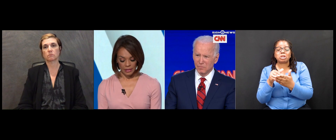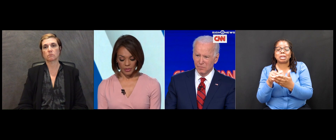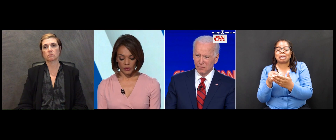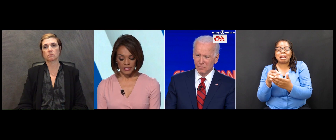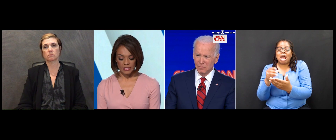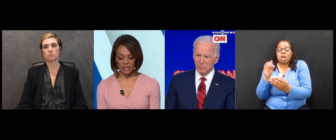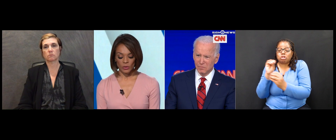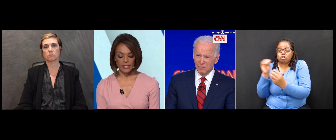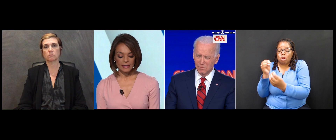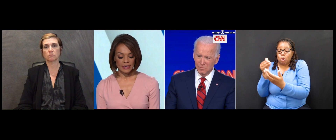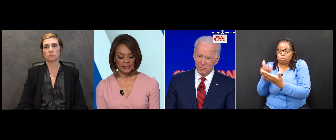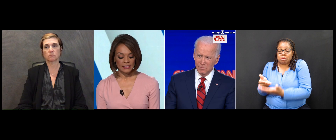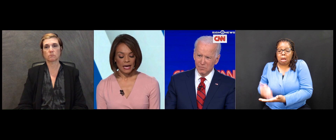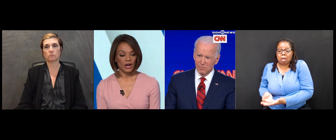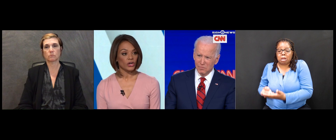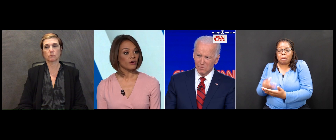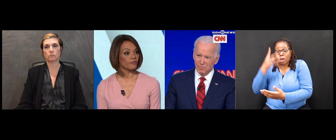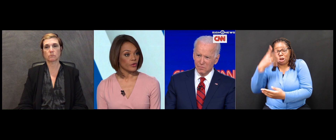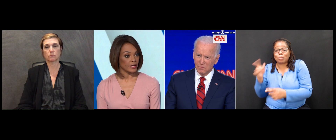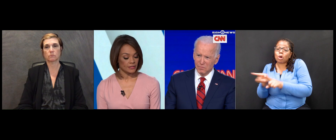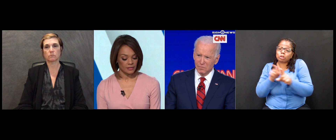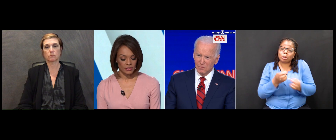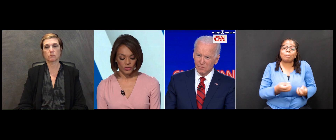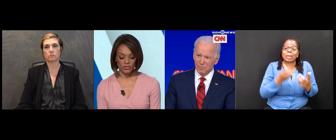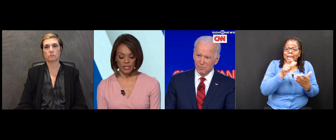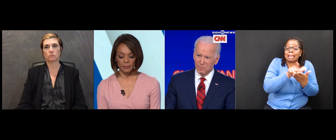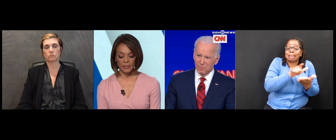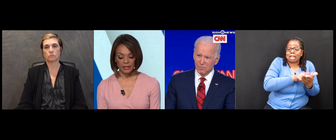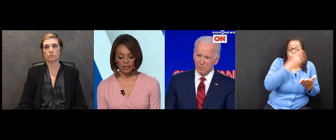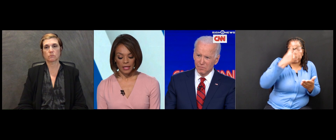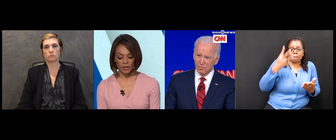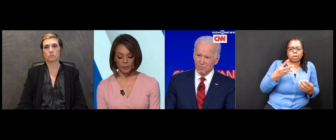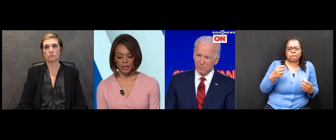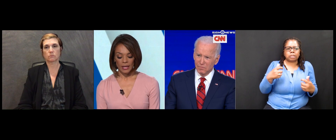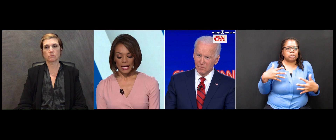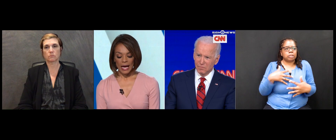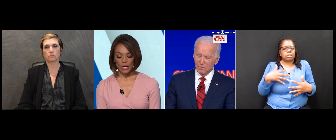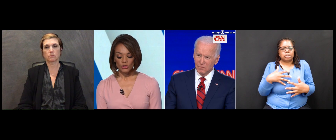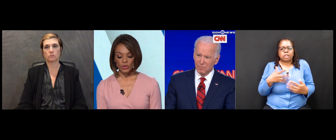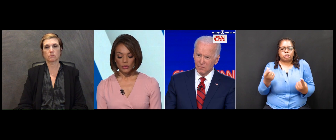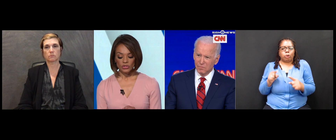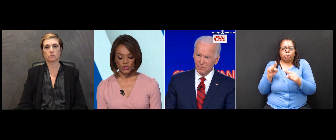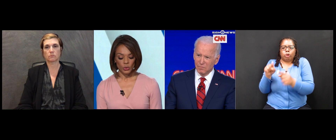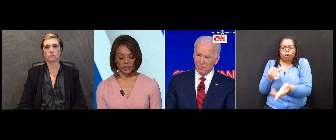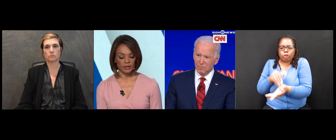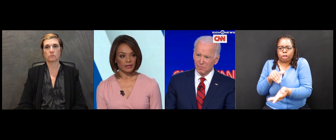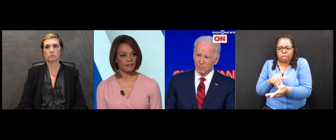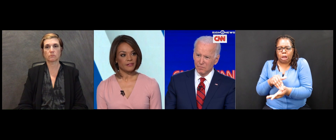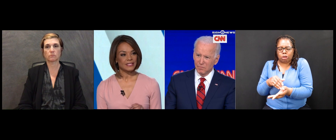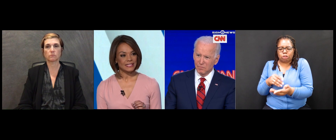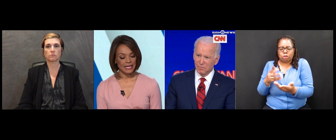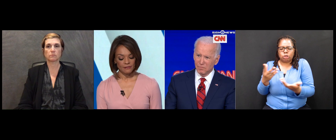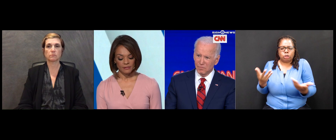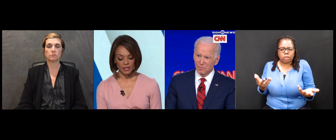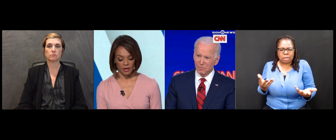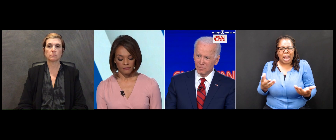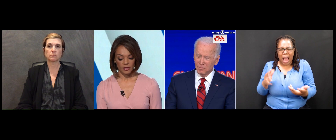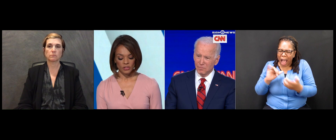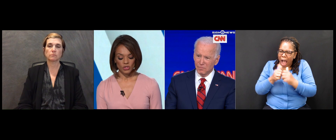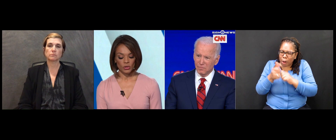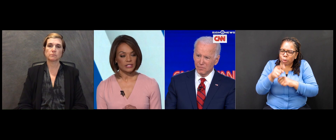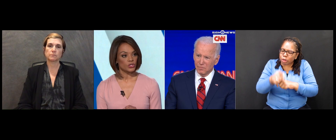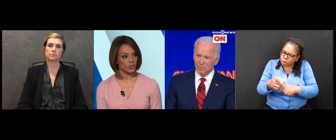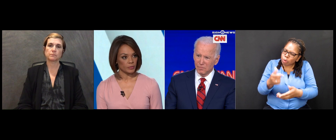legal immigrants in the United States are afraid to seek medical help. How do you ensure they feel safe